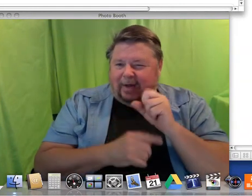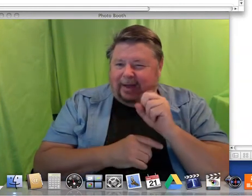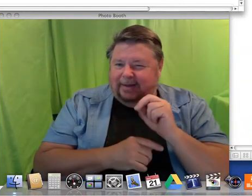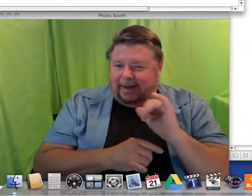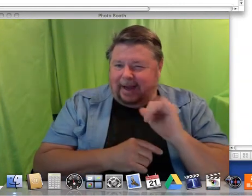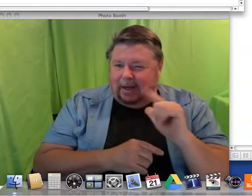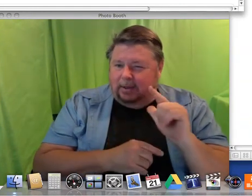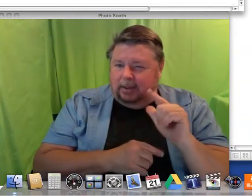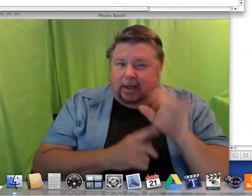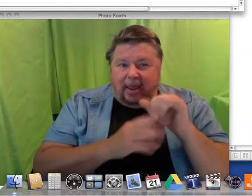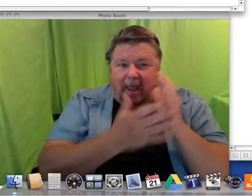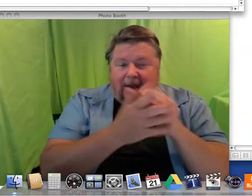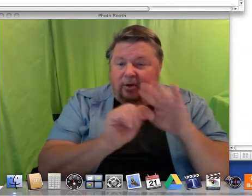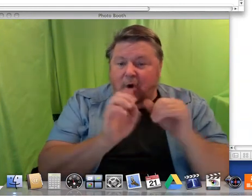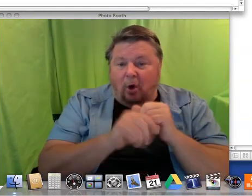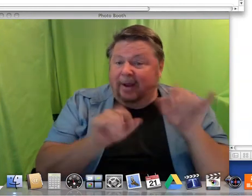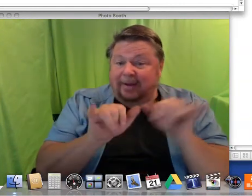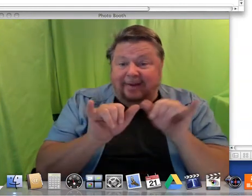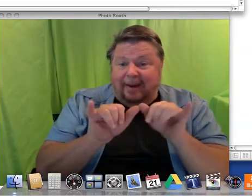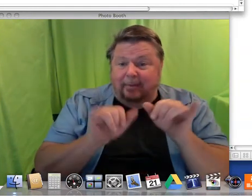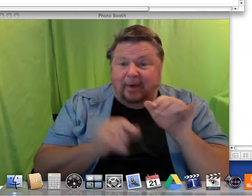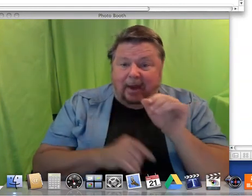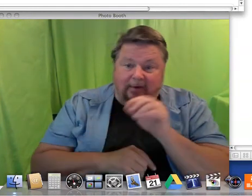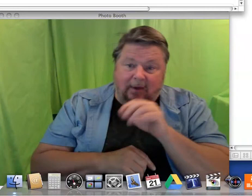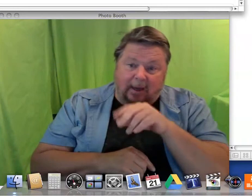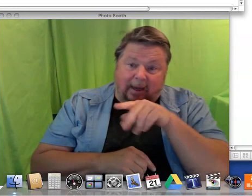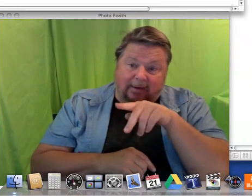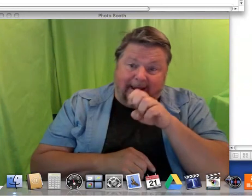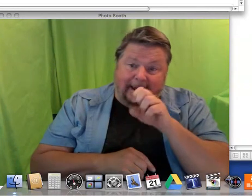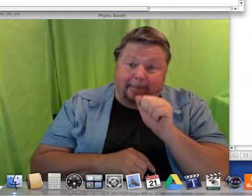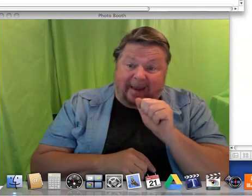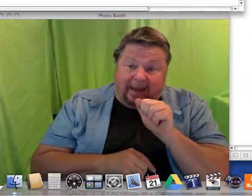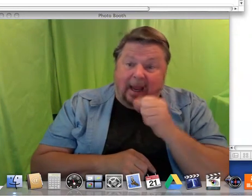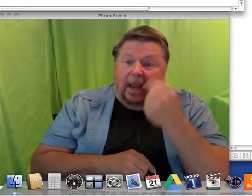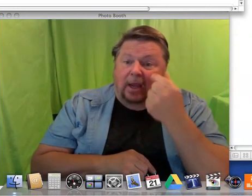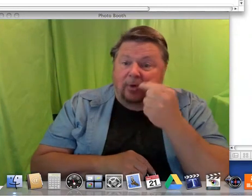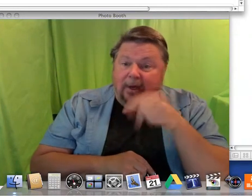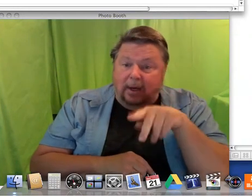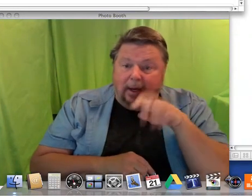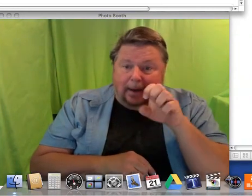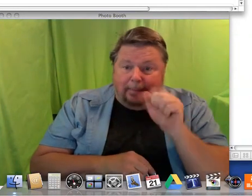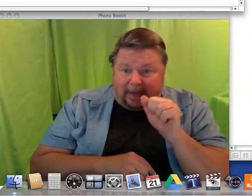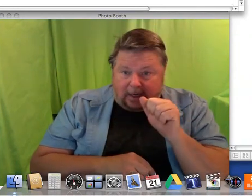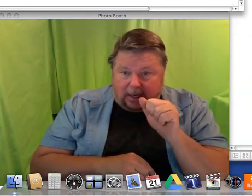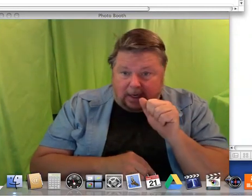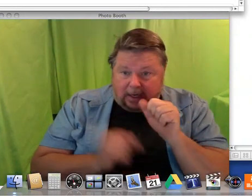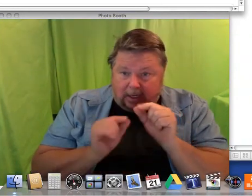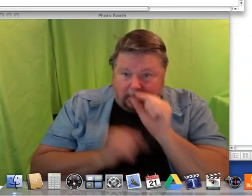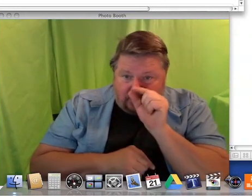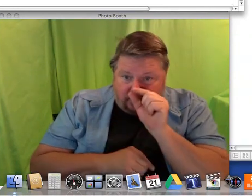looks like a snail. That is all about the same size as a pea, a green pea.